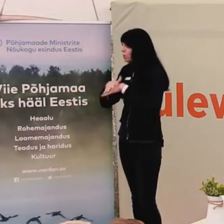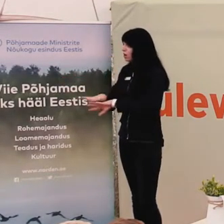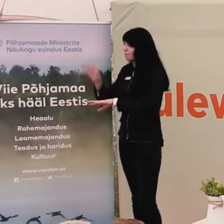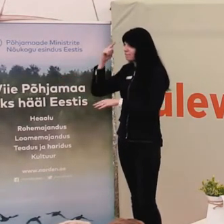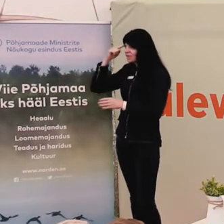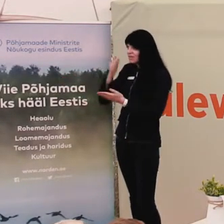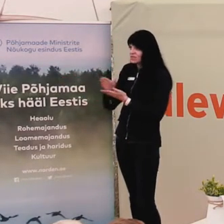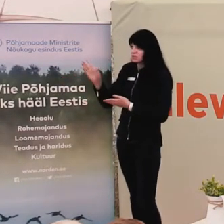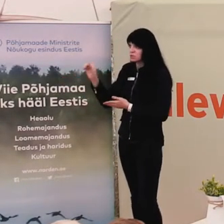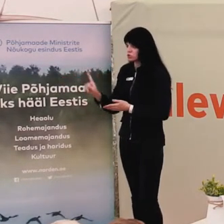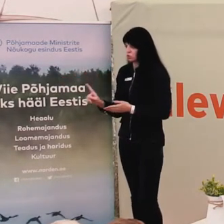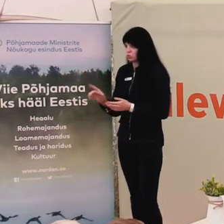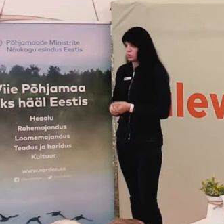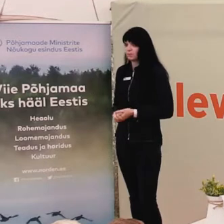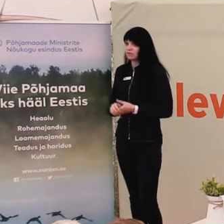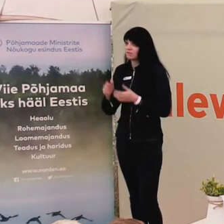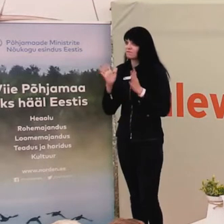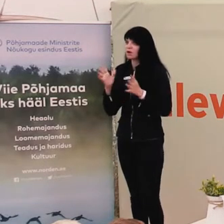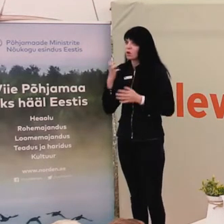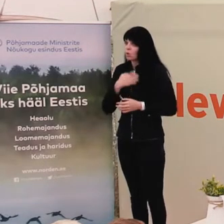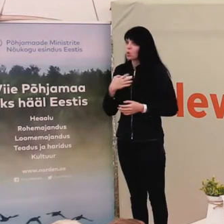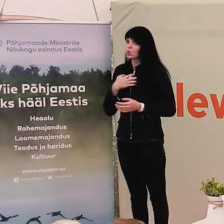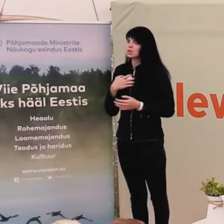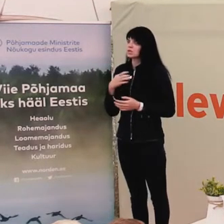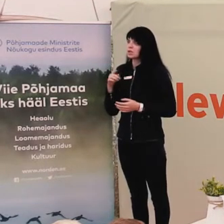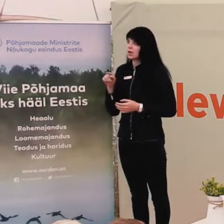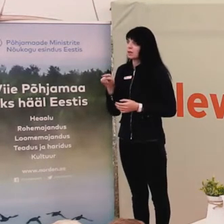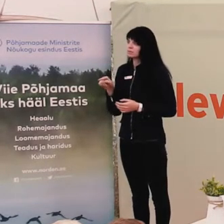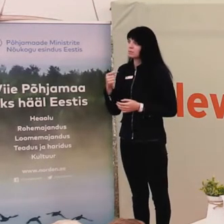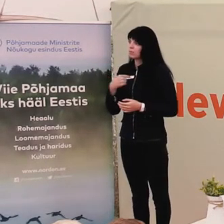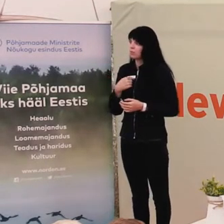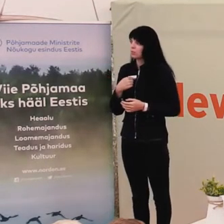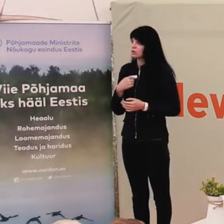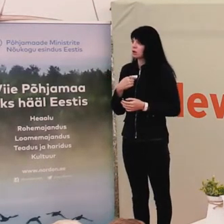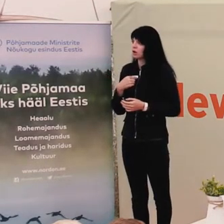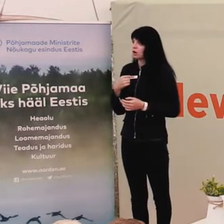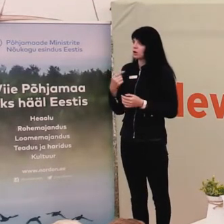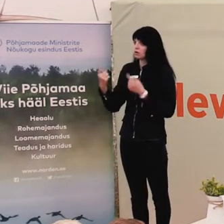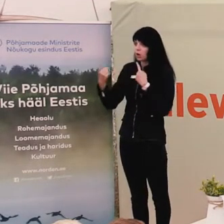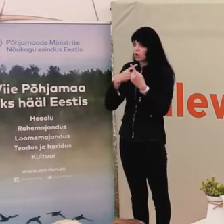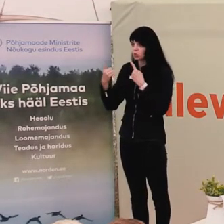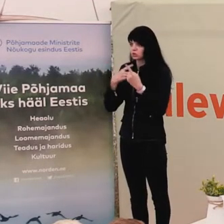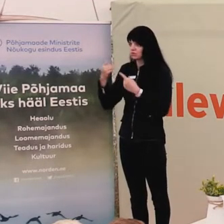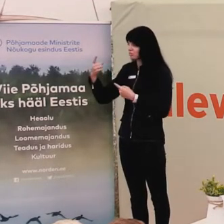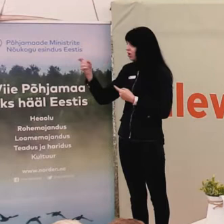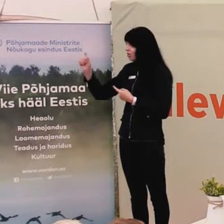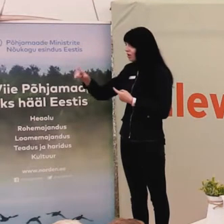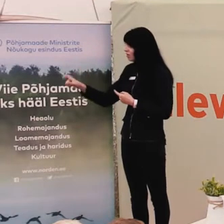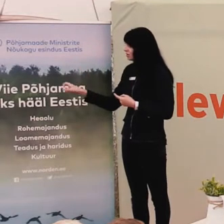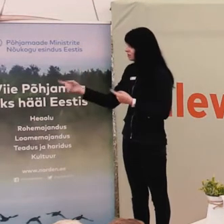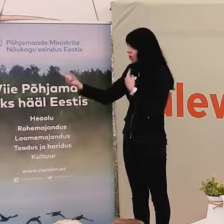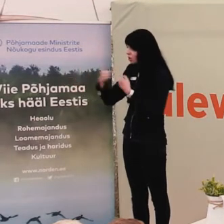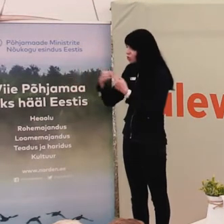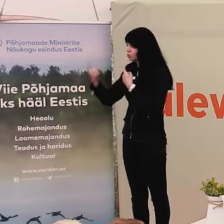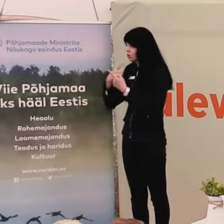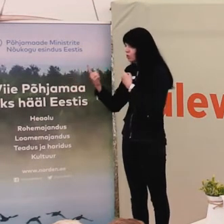sustainability actually is. This is very important point. I have had discussions with hundreds of people during these years.